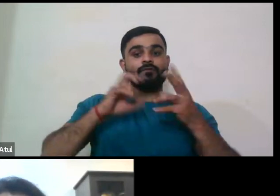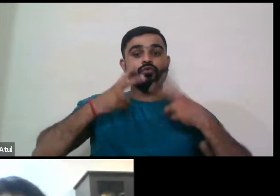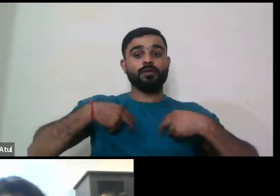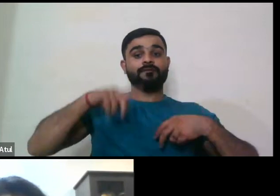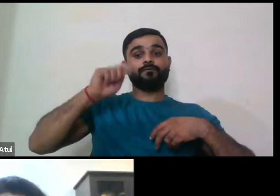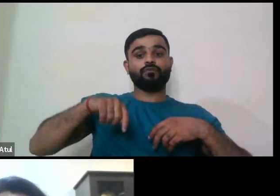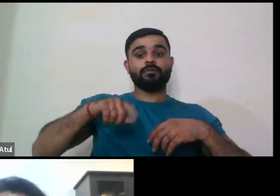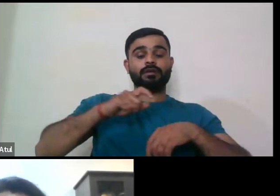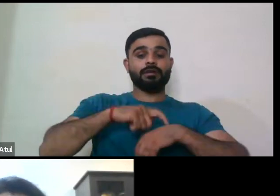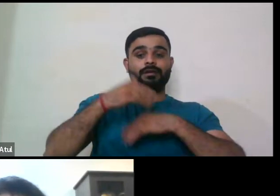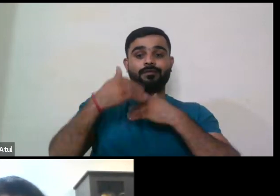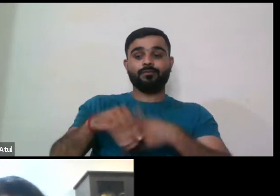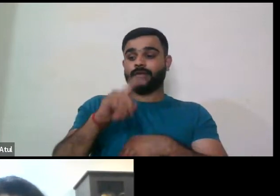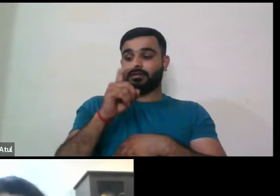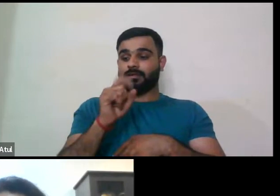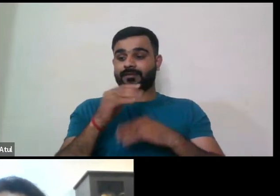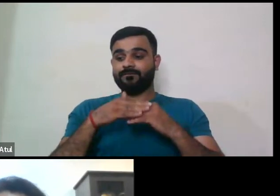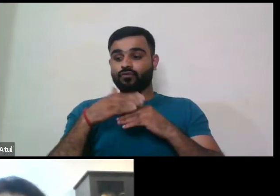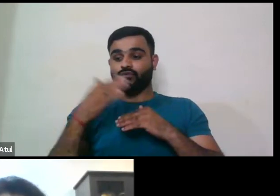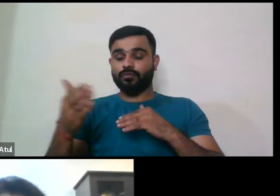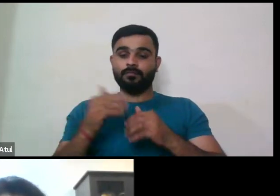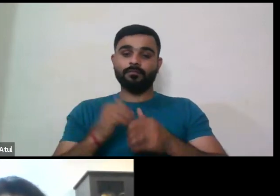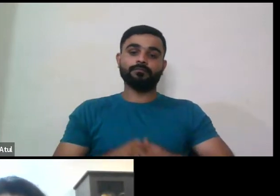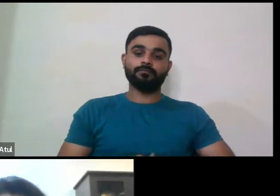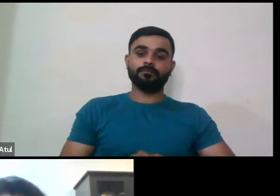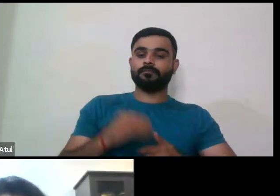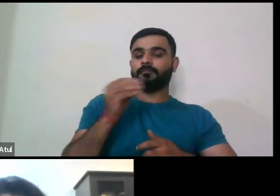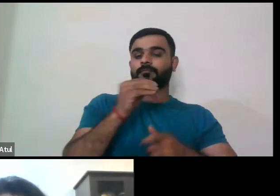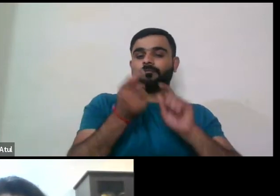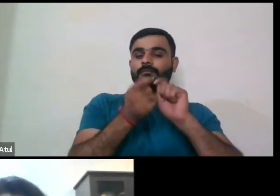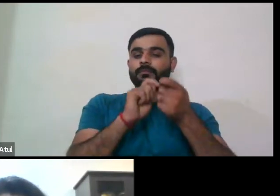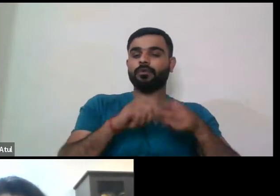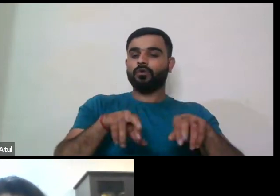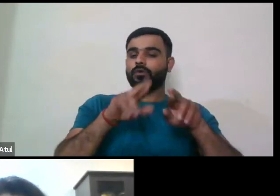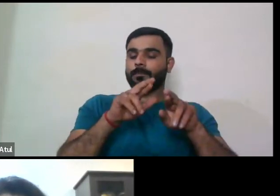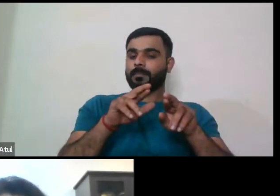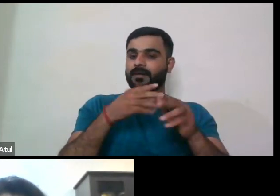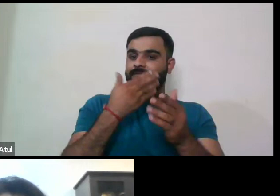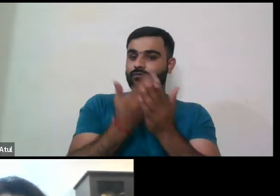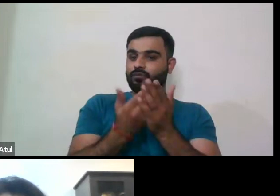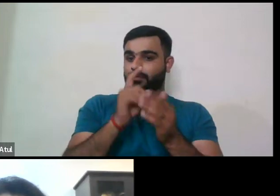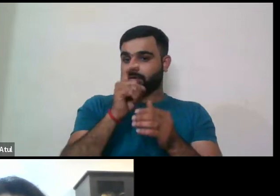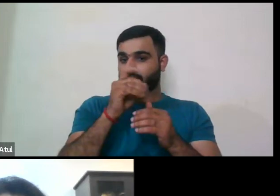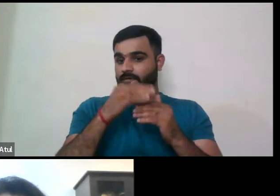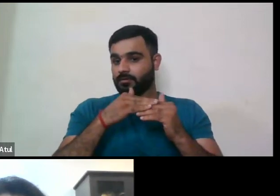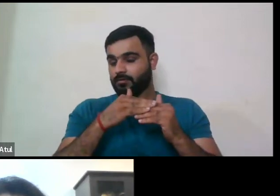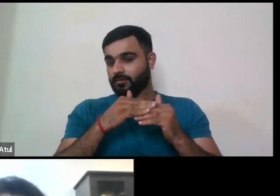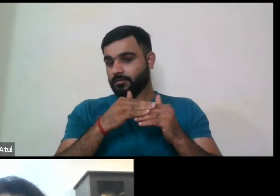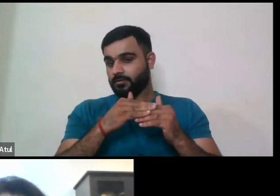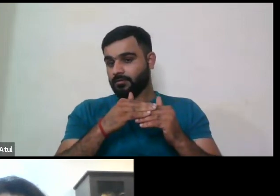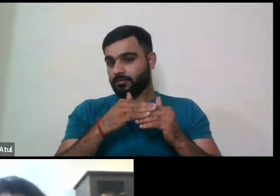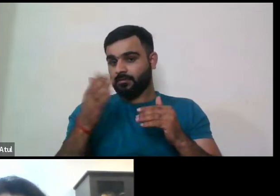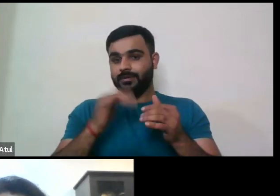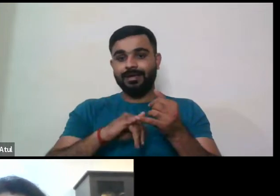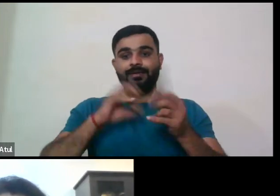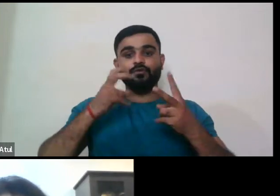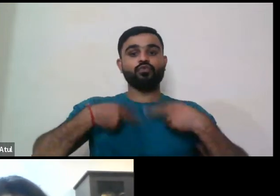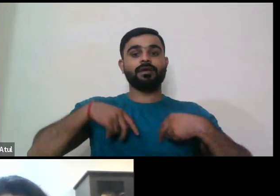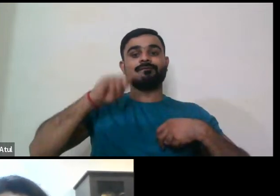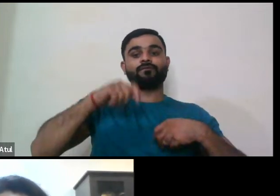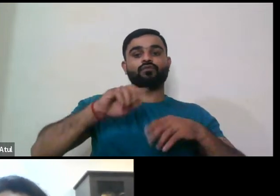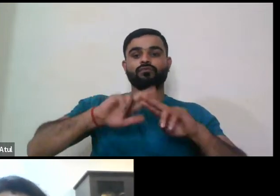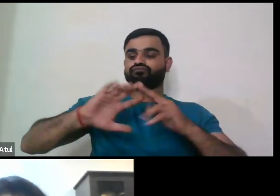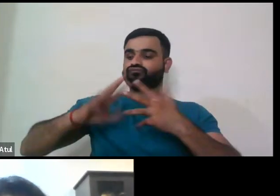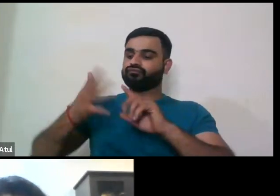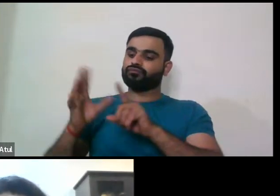have tenure up to 70. There is some expectation that till up to 70 uh, Supreme Court judges can